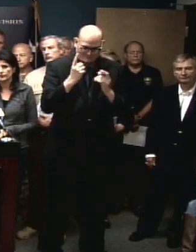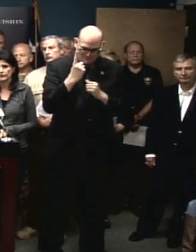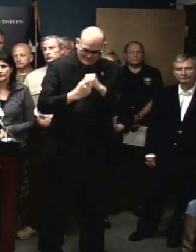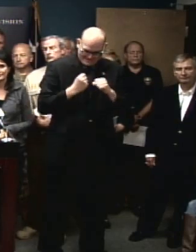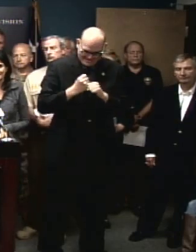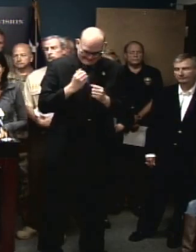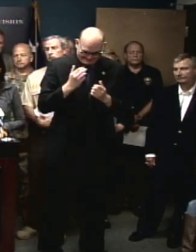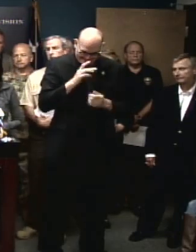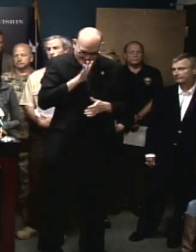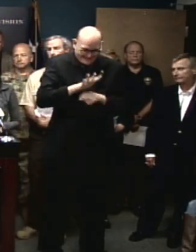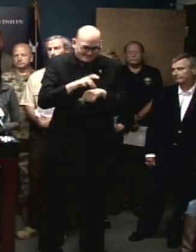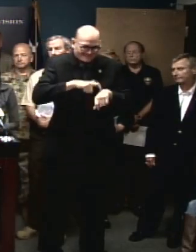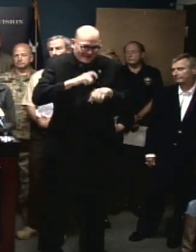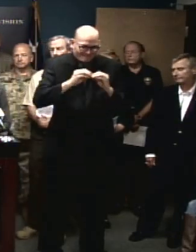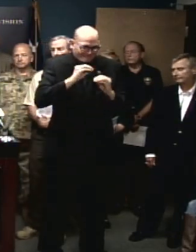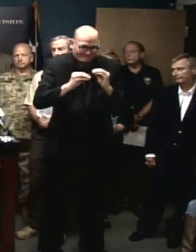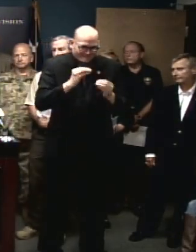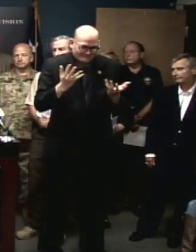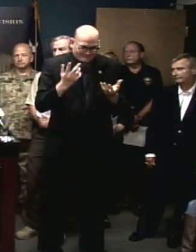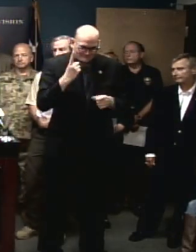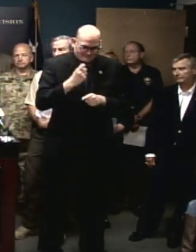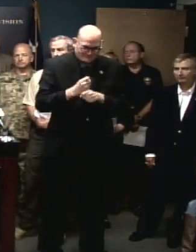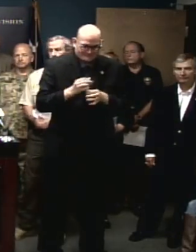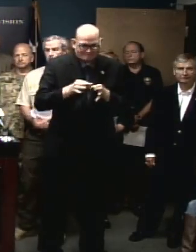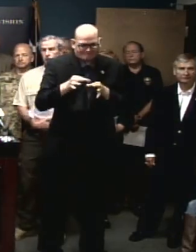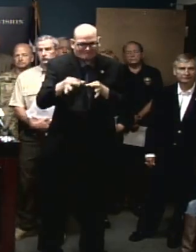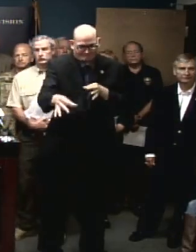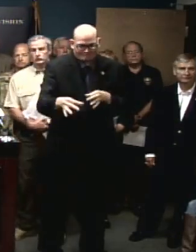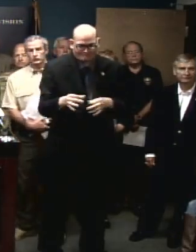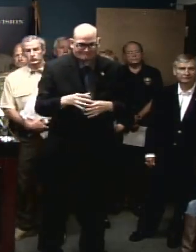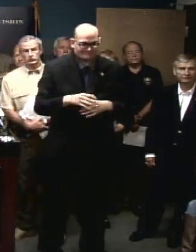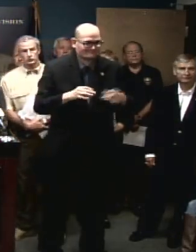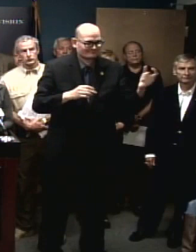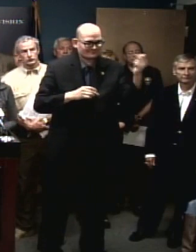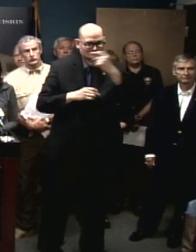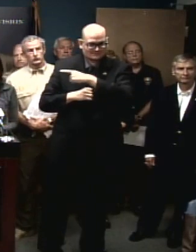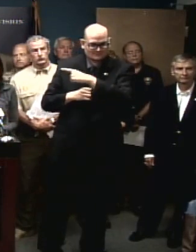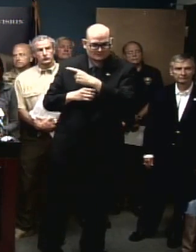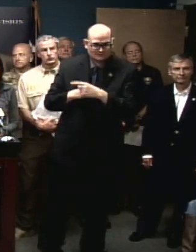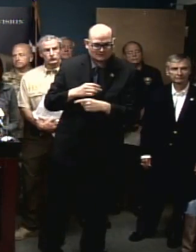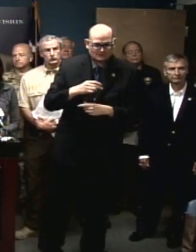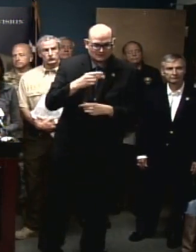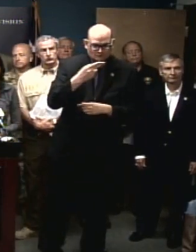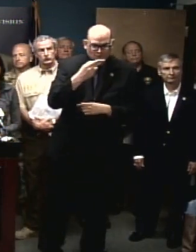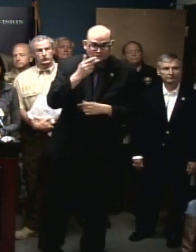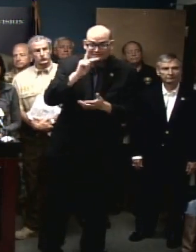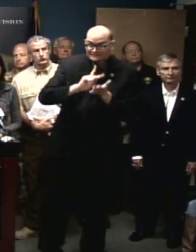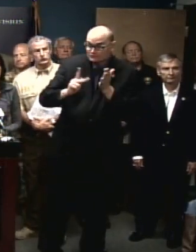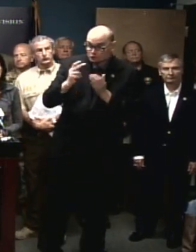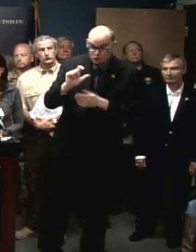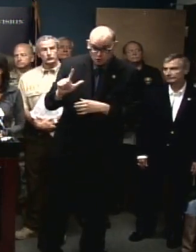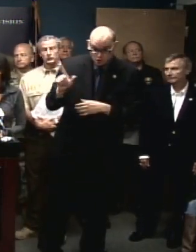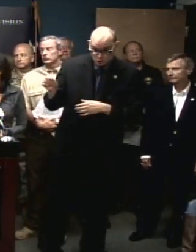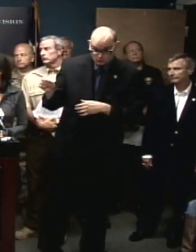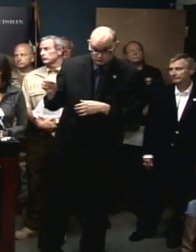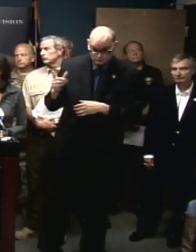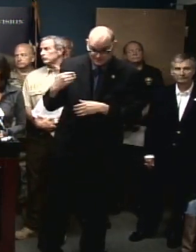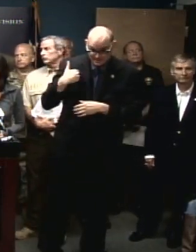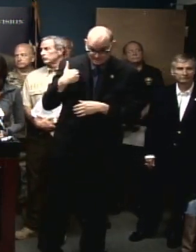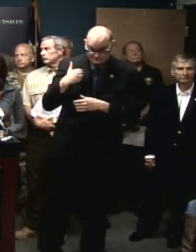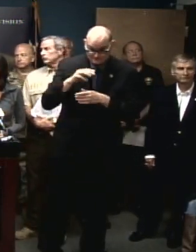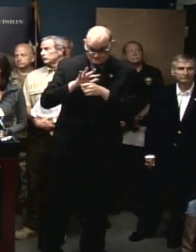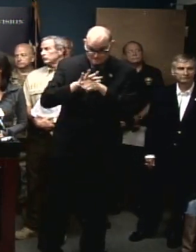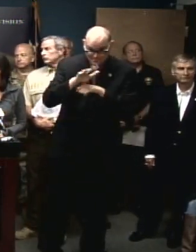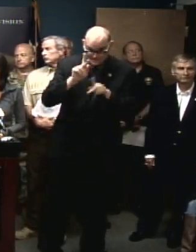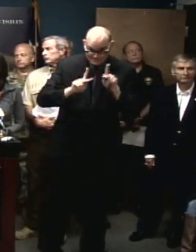Thank you. Any other questions? Secretary Hall, on the roads, do we have enough people to take care of all these needs, or will we